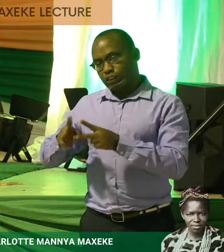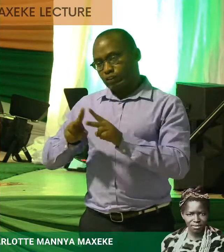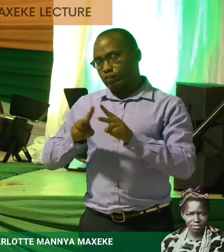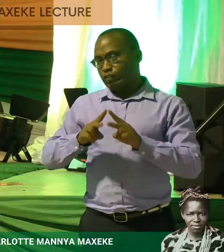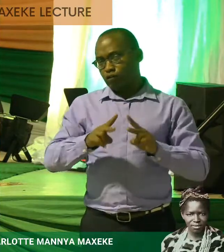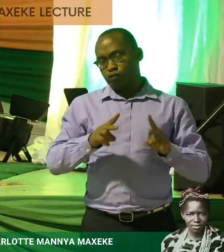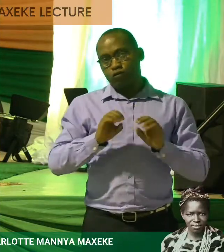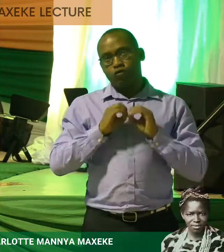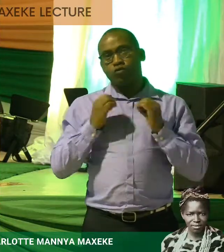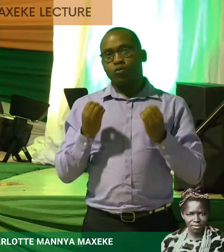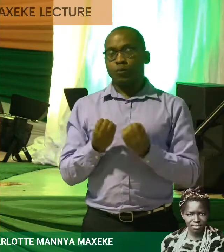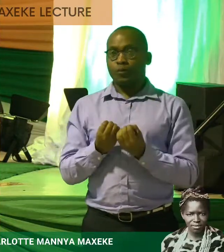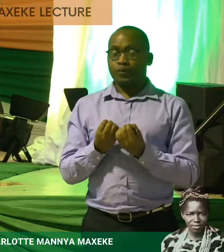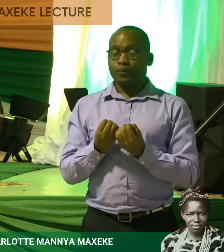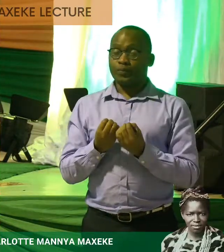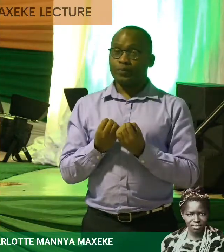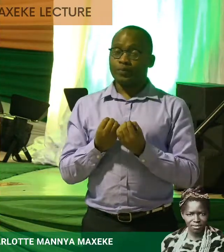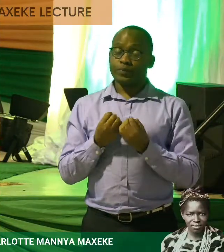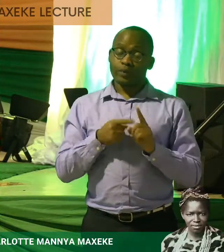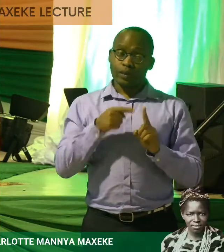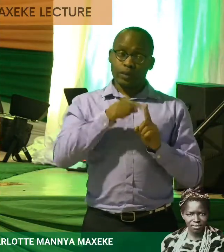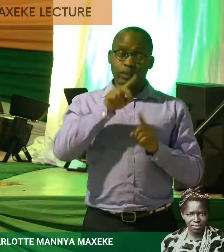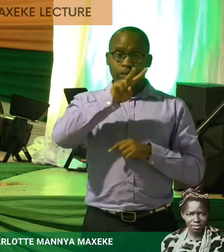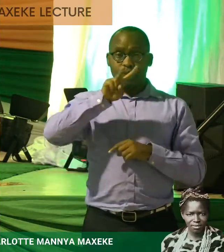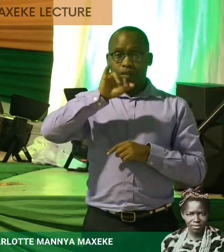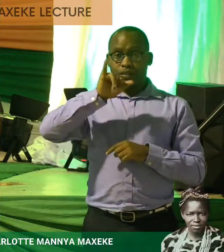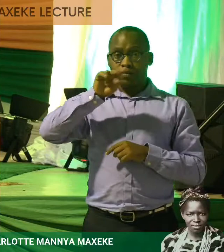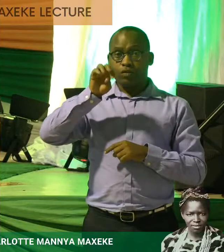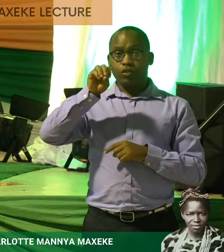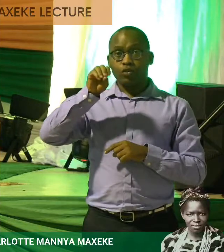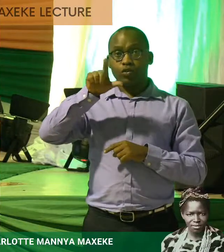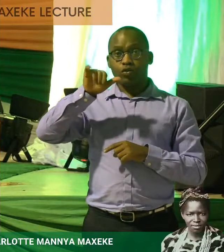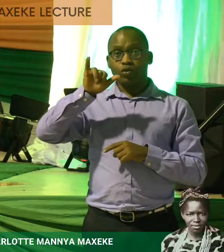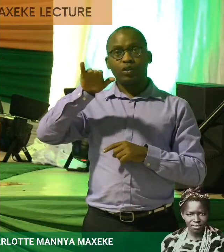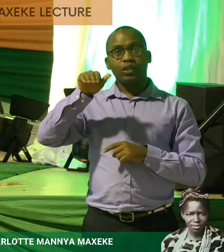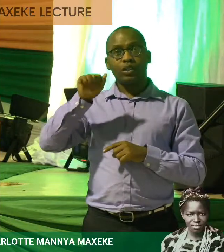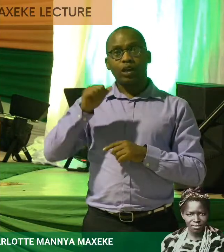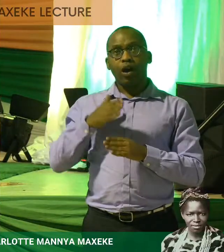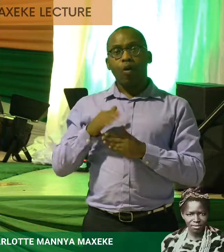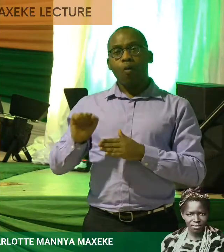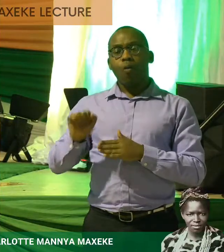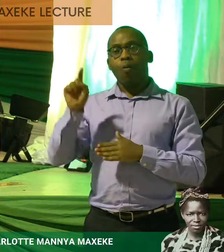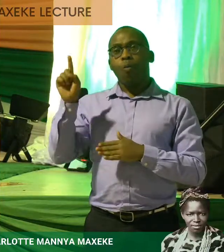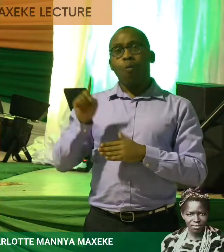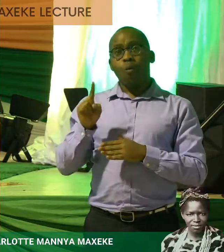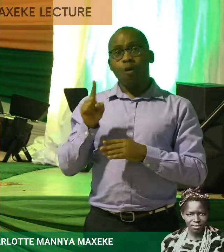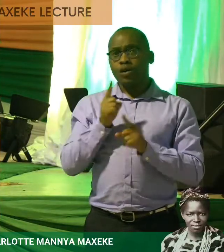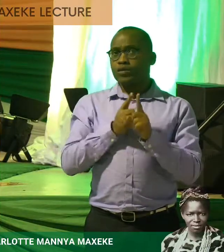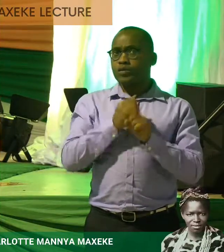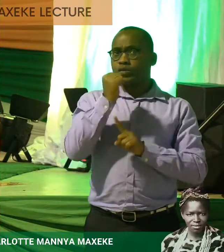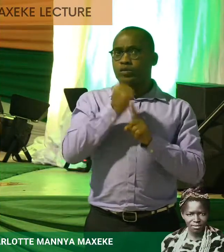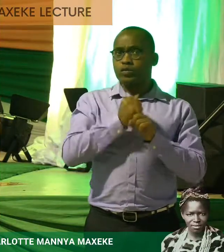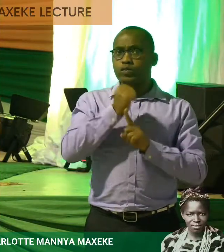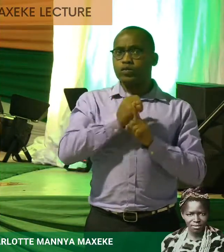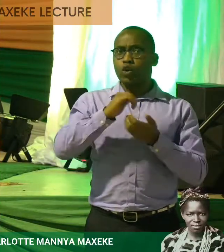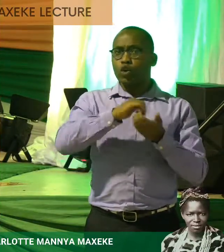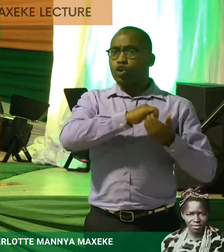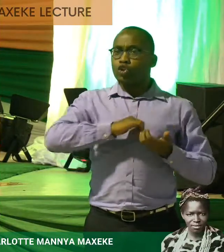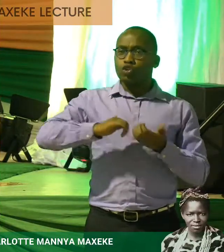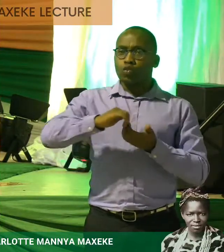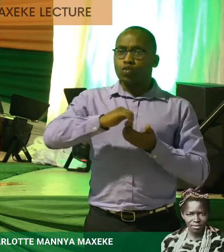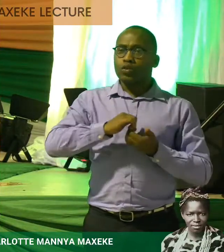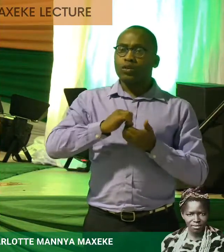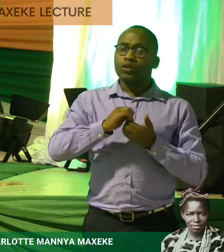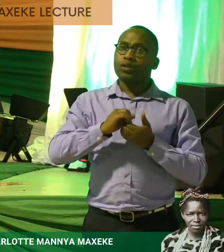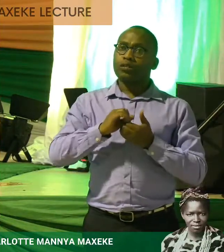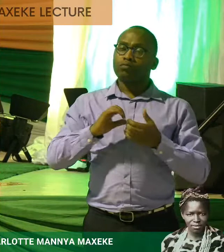uvinoleya njenge-advocate ye-social cohesion uba into abayijongileyo ukuba kufuneka apha ekuhlaleni bethuna kube